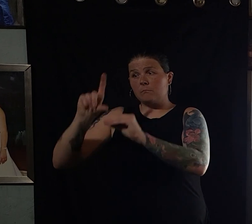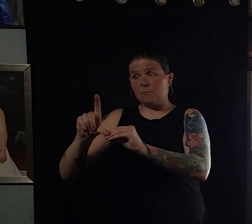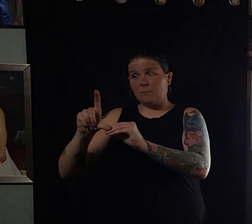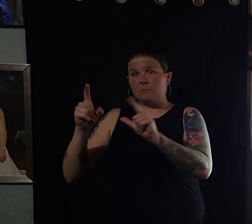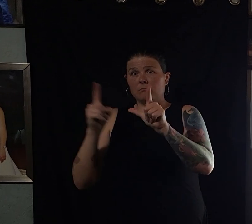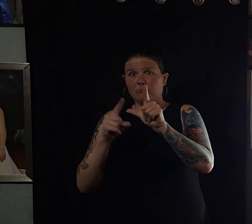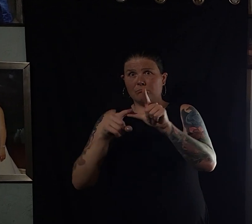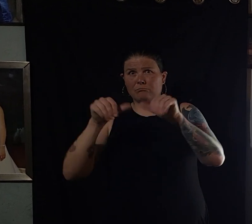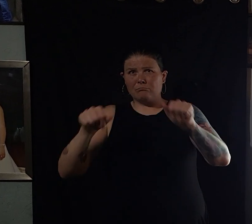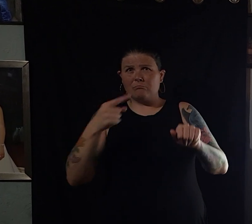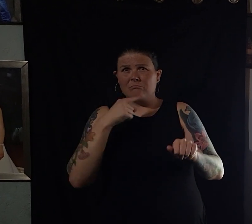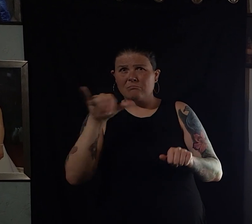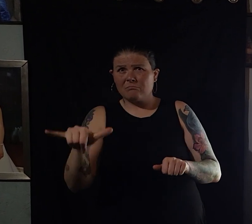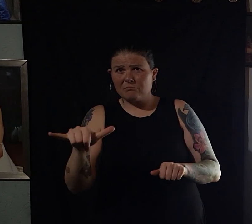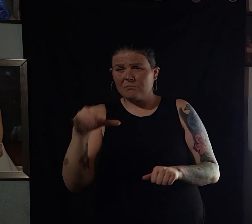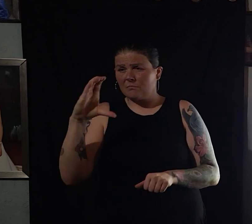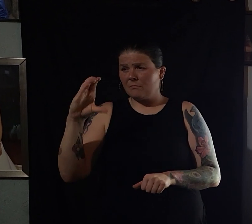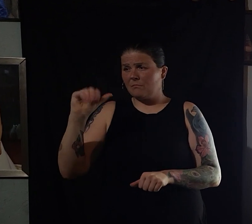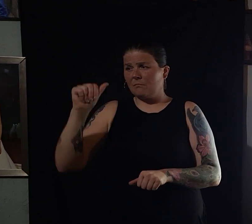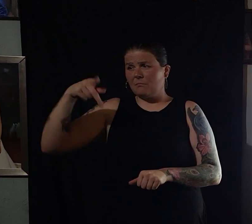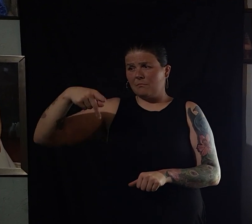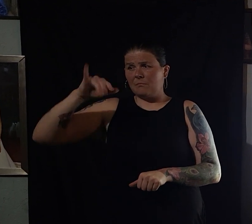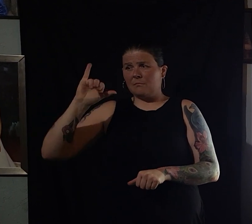capitalization. Can you say that?